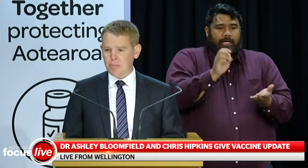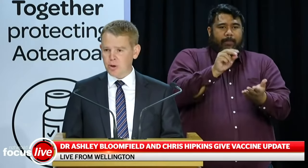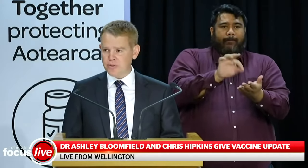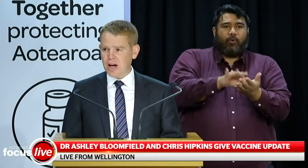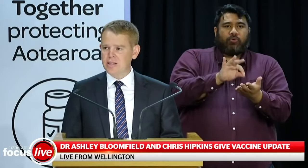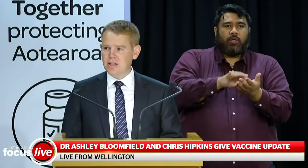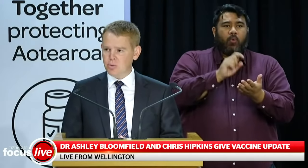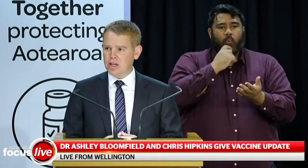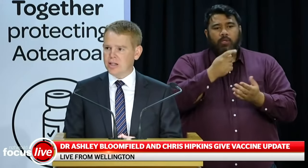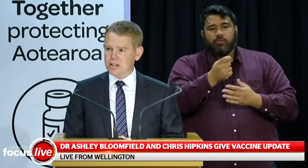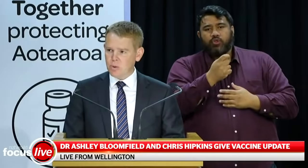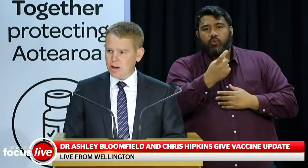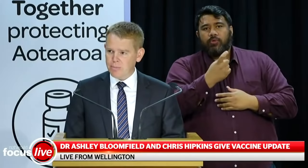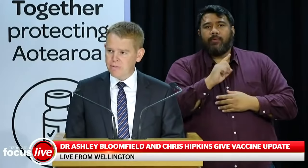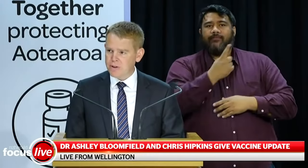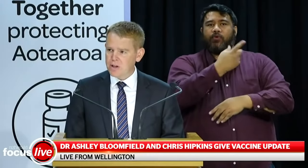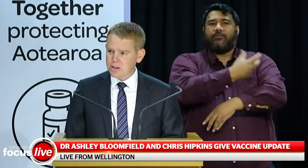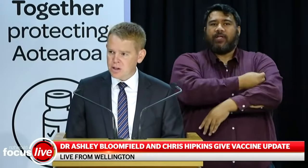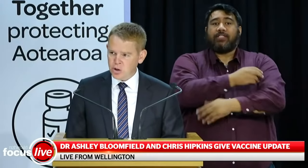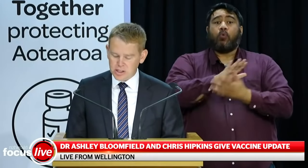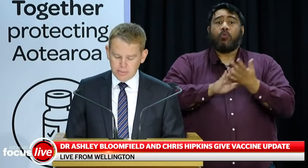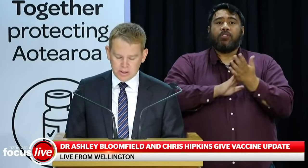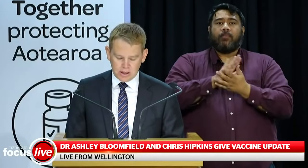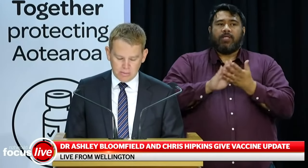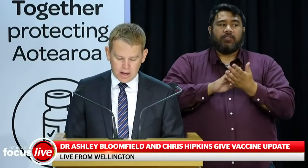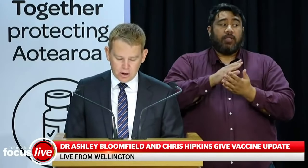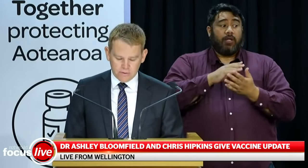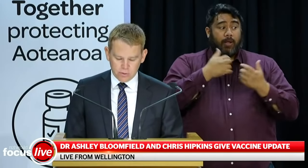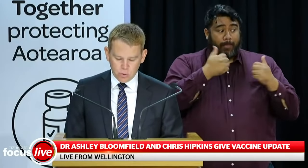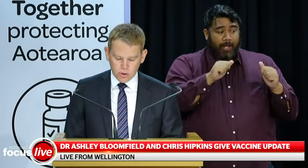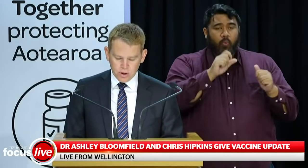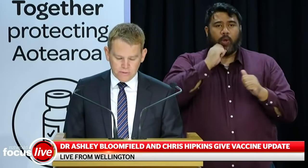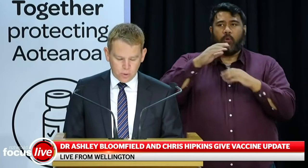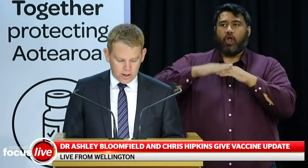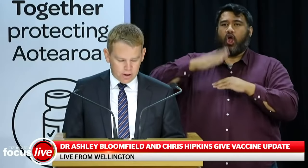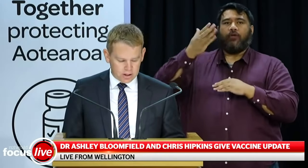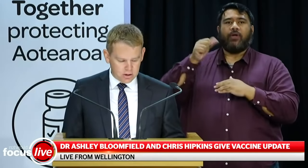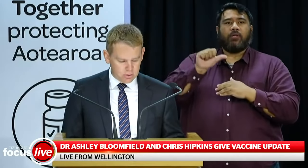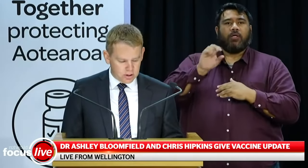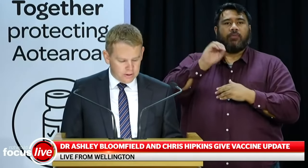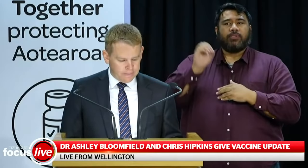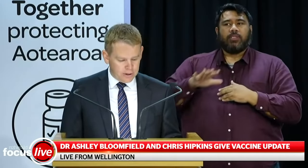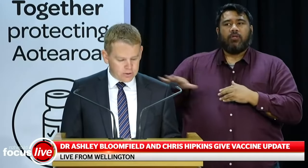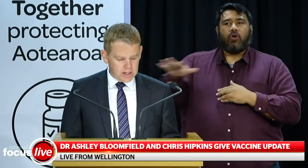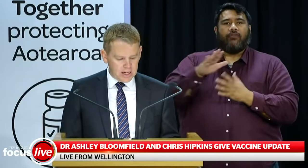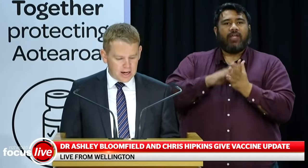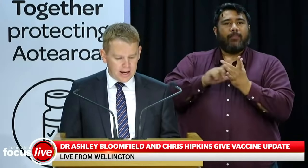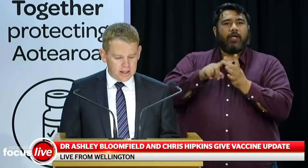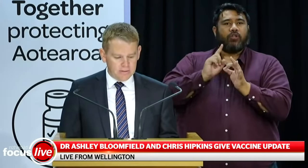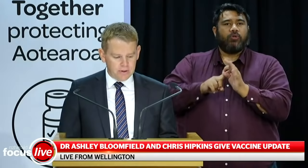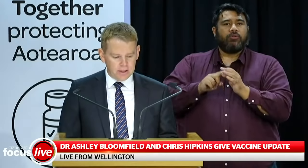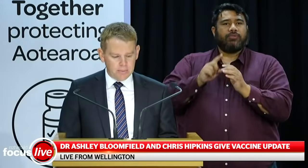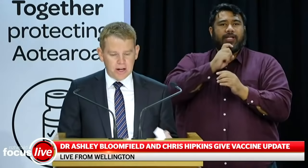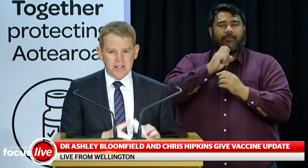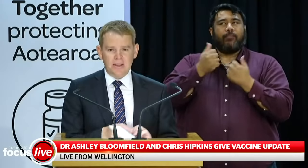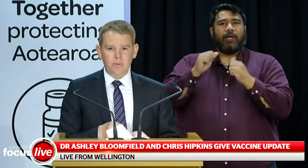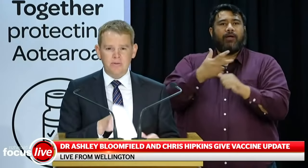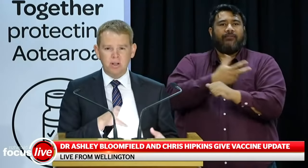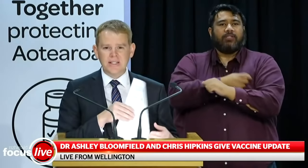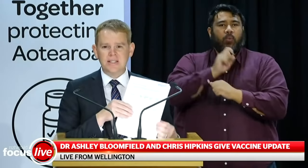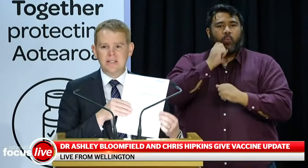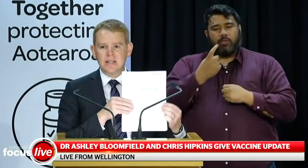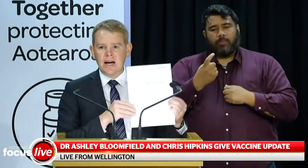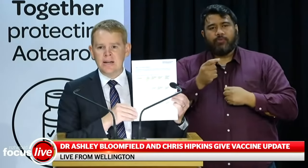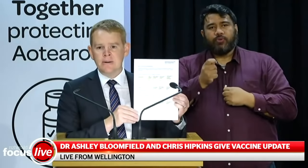next couple of days. That will take us well above the 90% mark overall for MIQ. You'll see in the breakdown